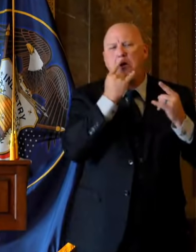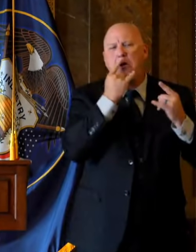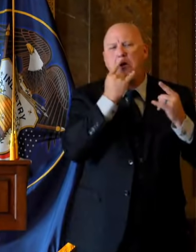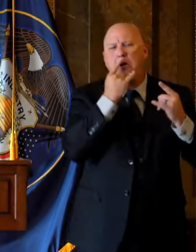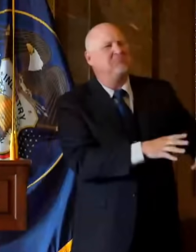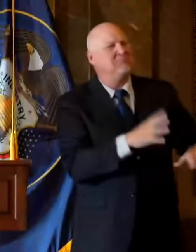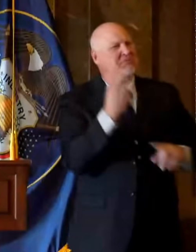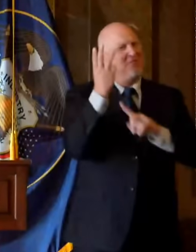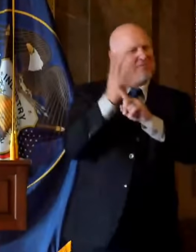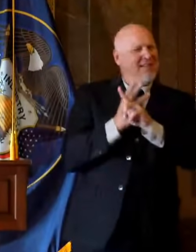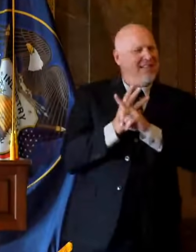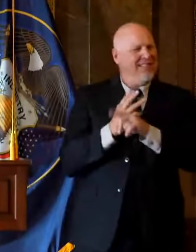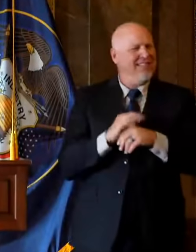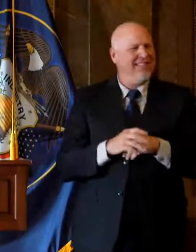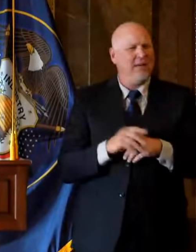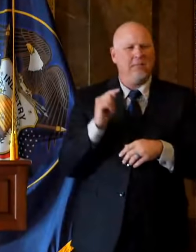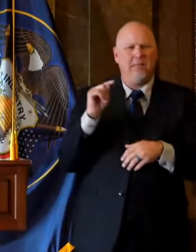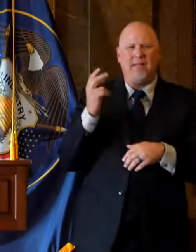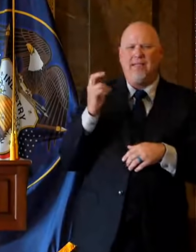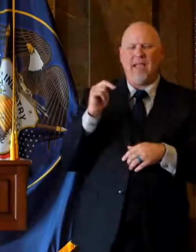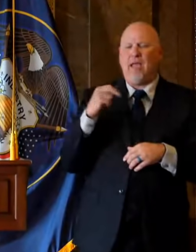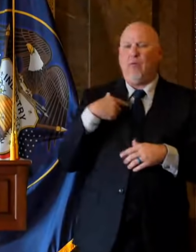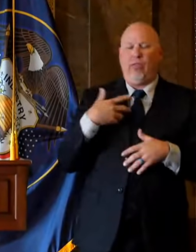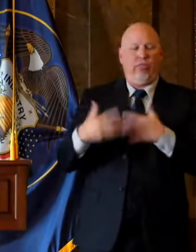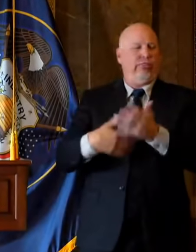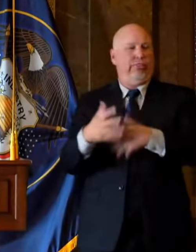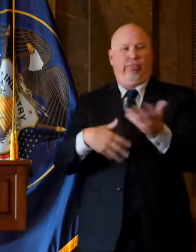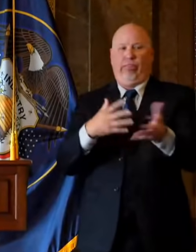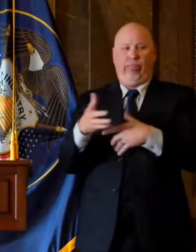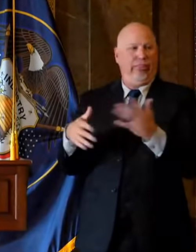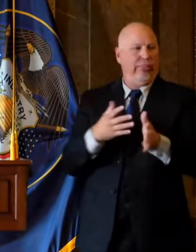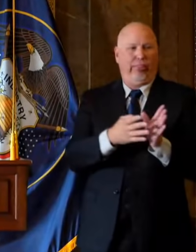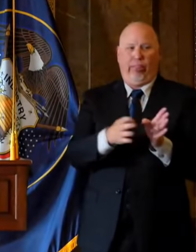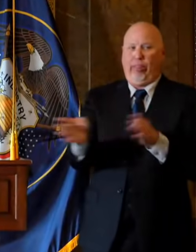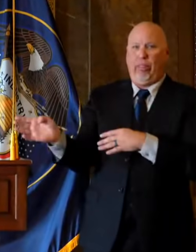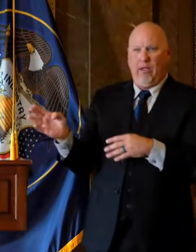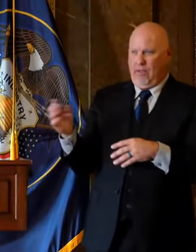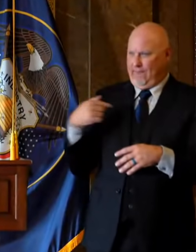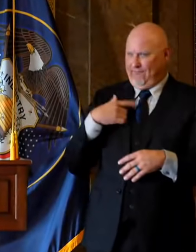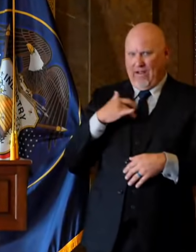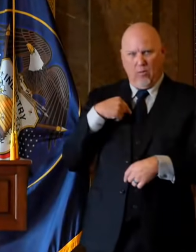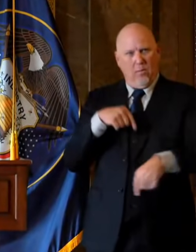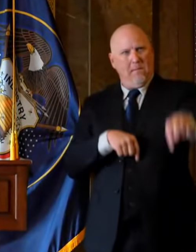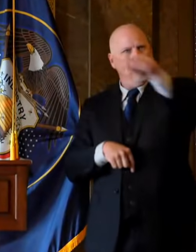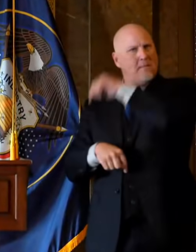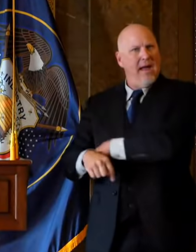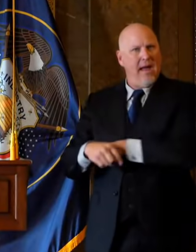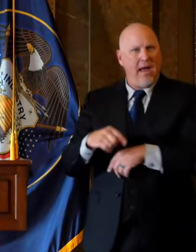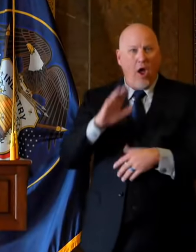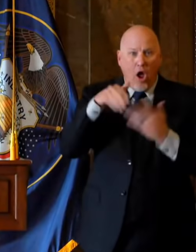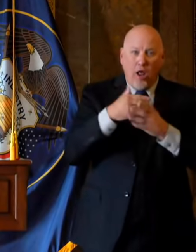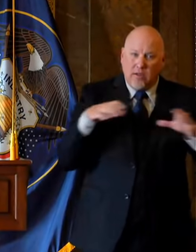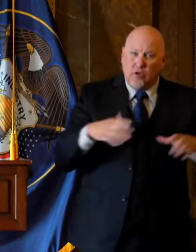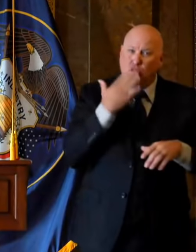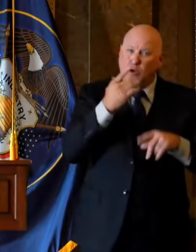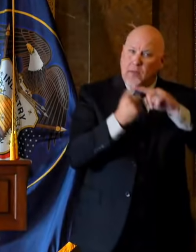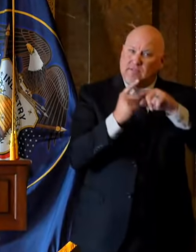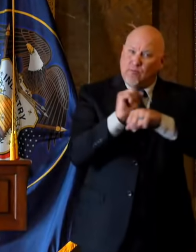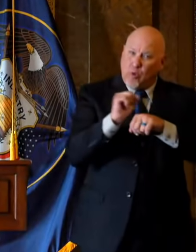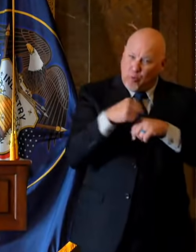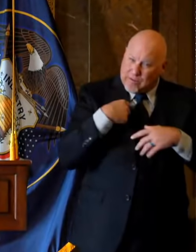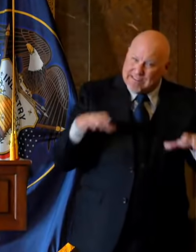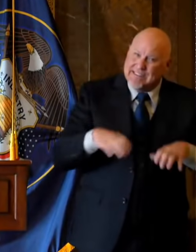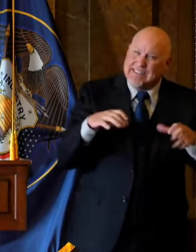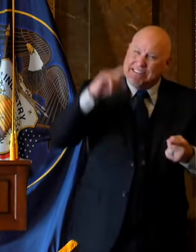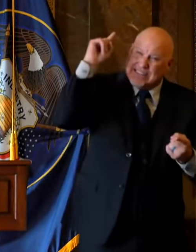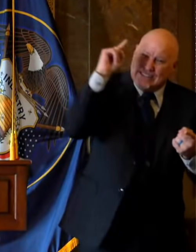who has been at the front line of this pandemic: healthcare workers, public health professionals, teachers, and many others across